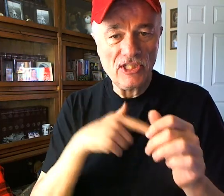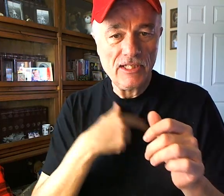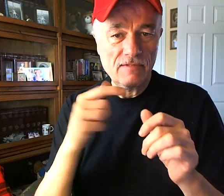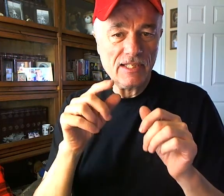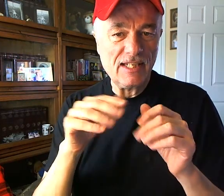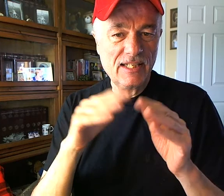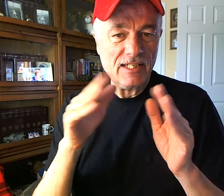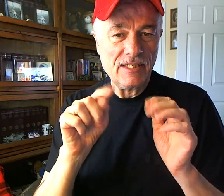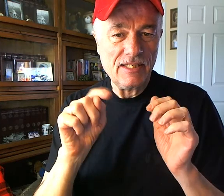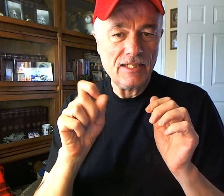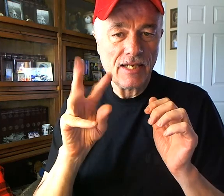It's gorgeous. Yeah.